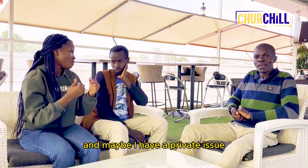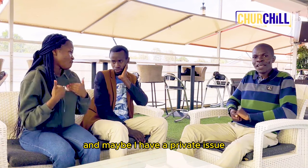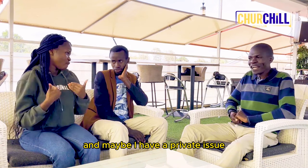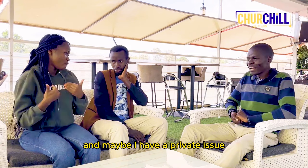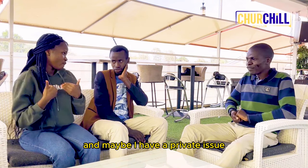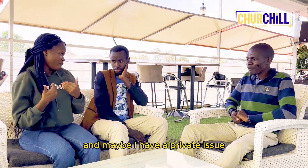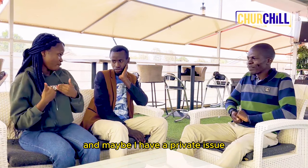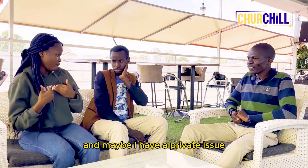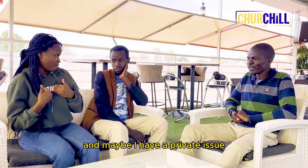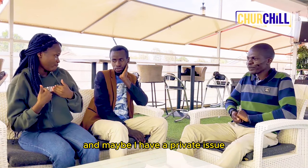I have a private issue.